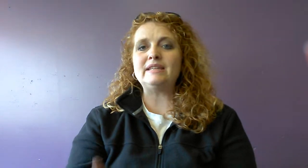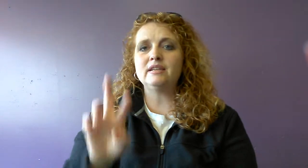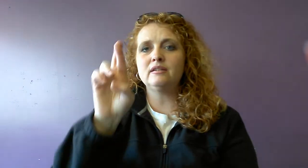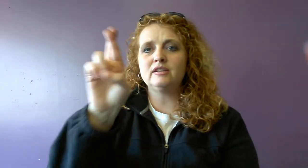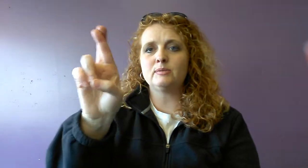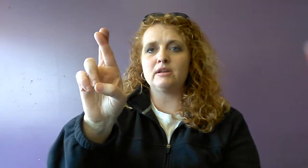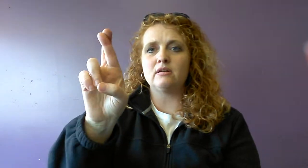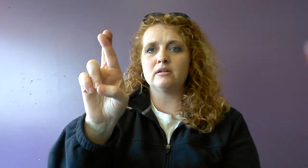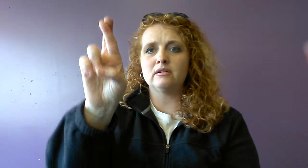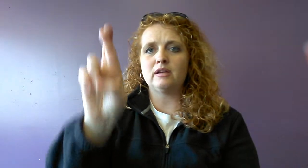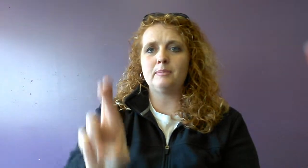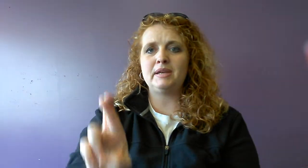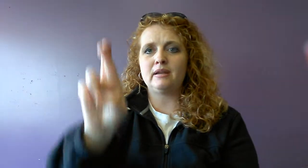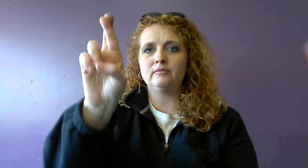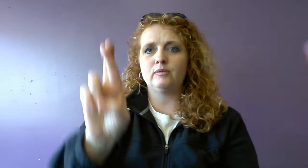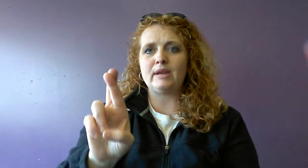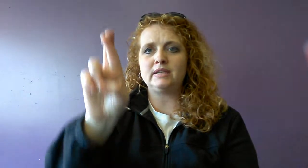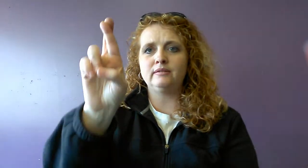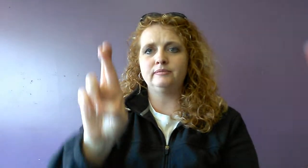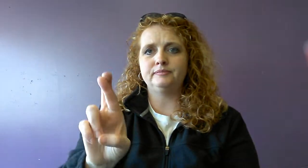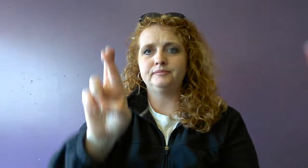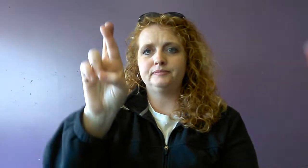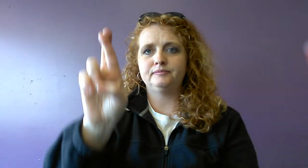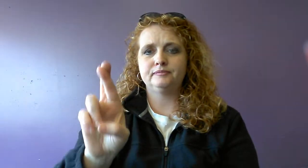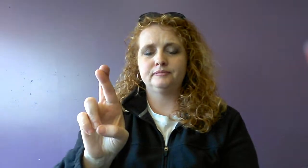Renton is with an R, up and down, Renton.